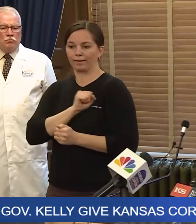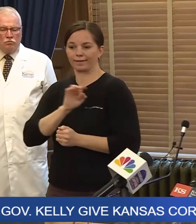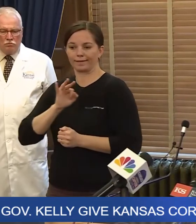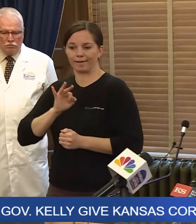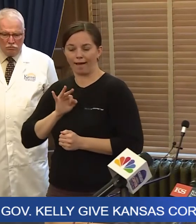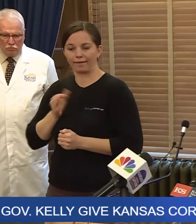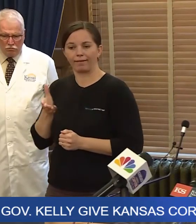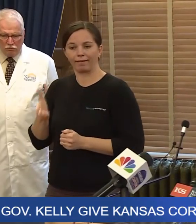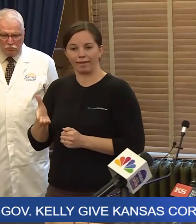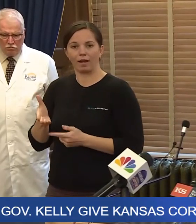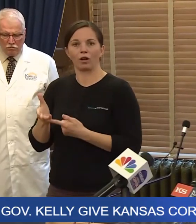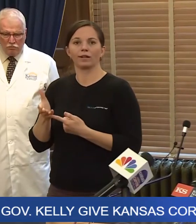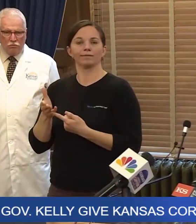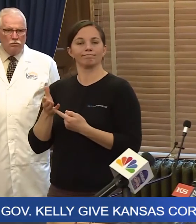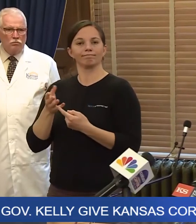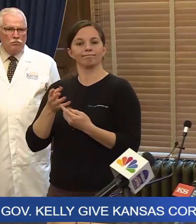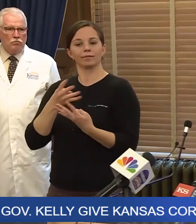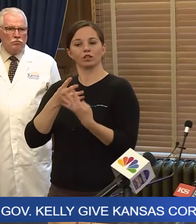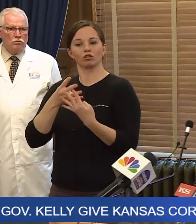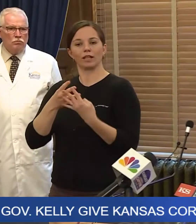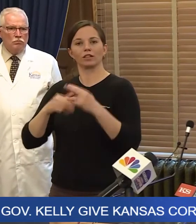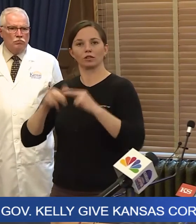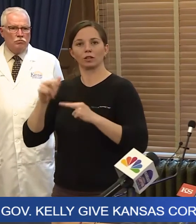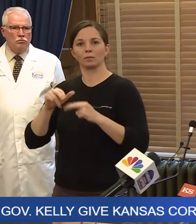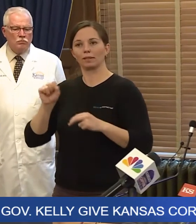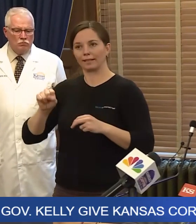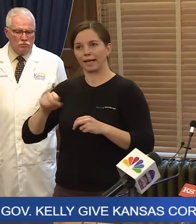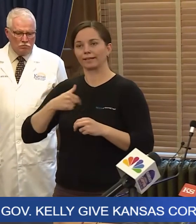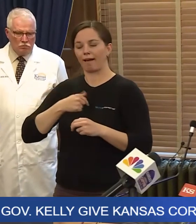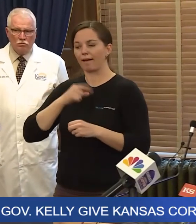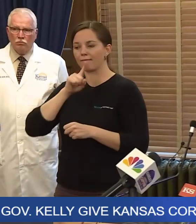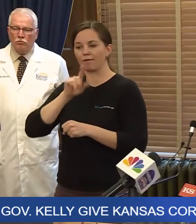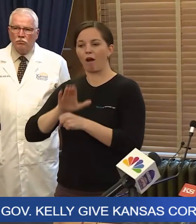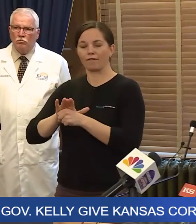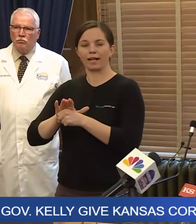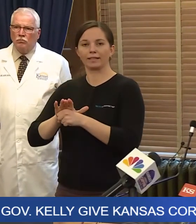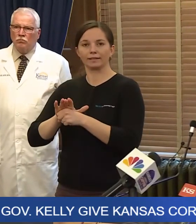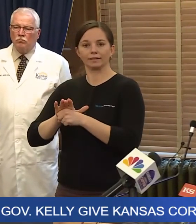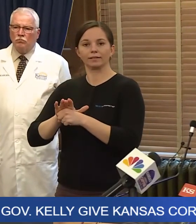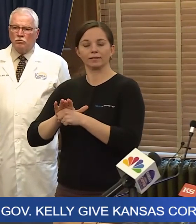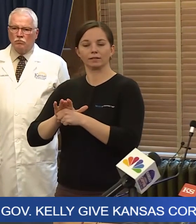correctional facilities. But yes, I am confident, Jonathan, that